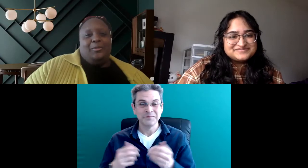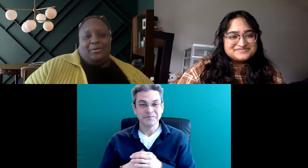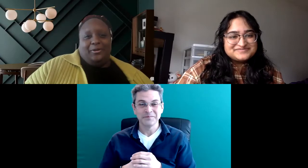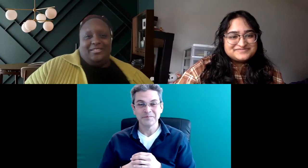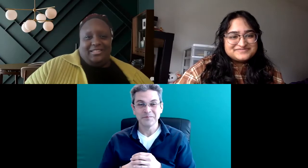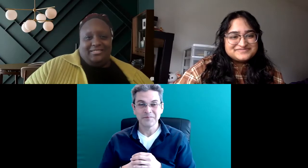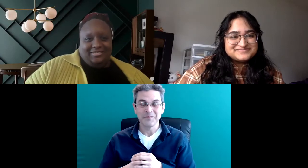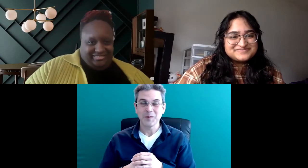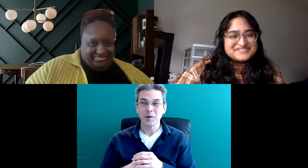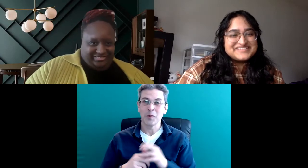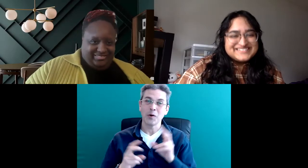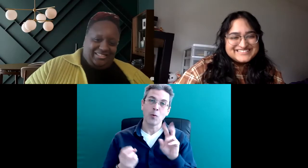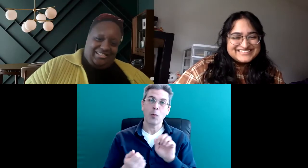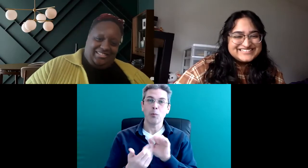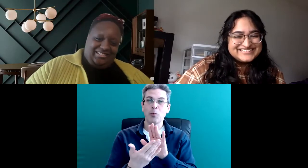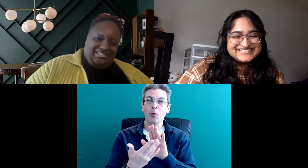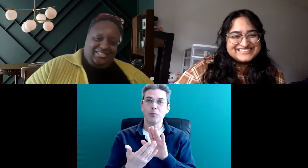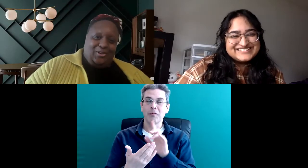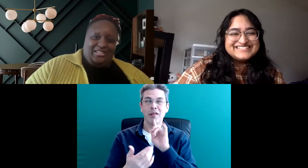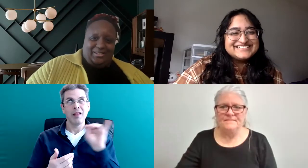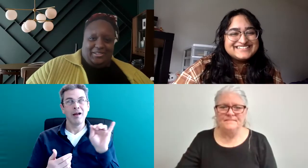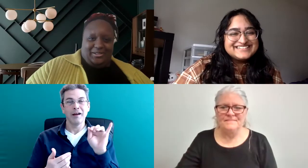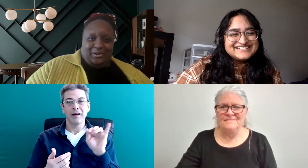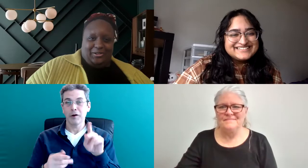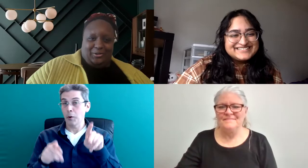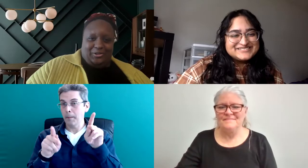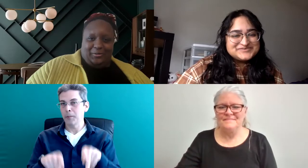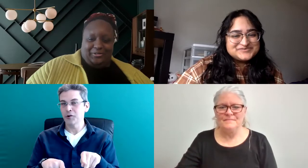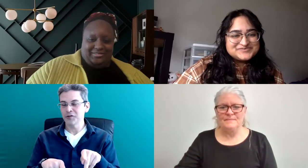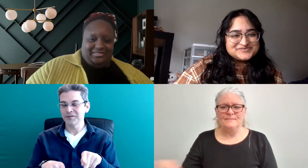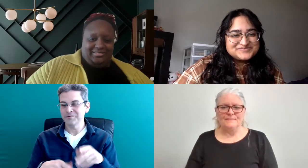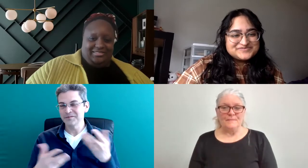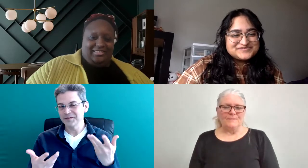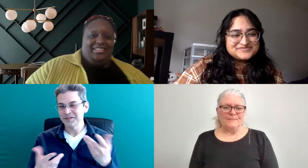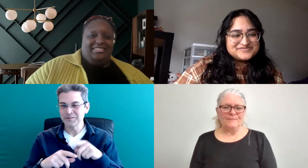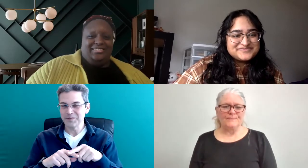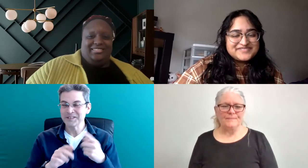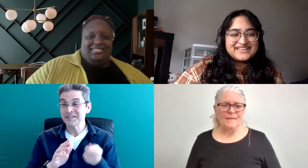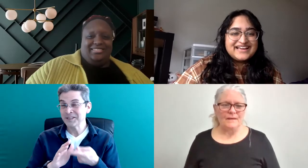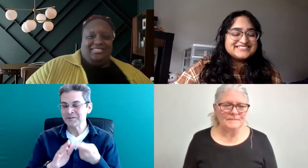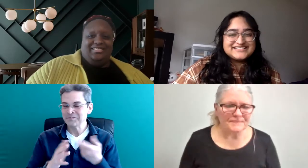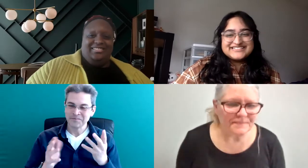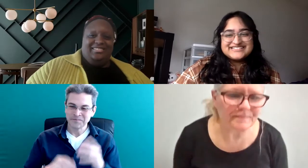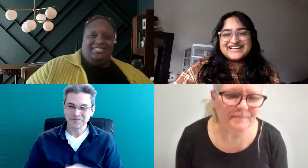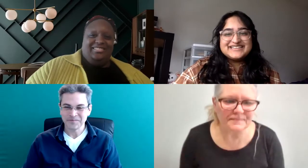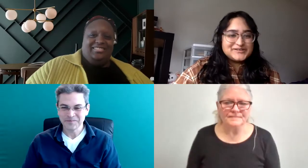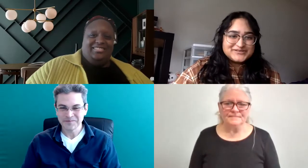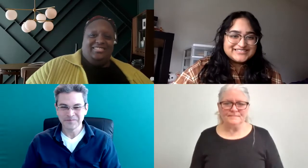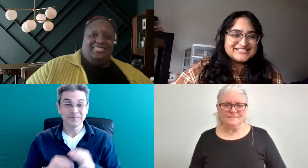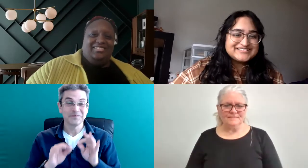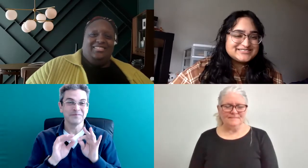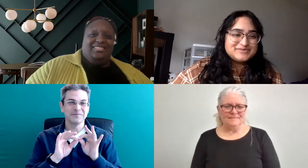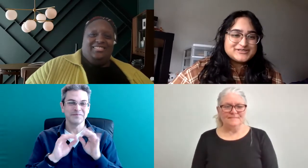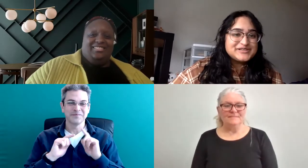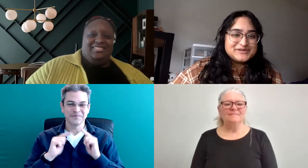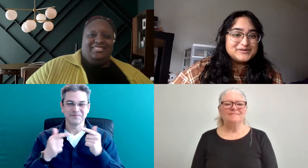approach them as a person, it always gets me in some sort of trouble. I just have to say, I love your